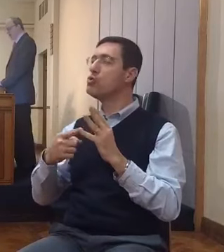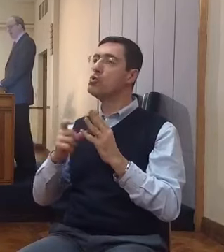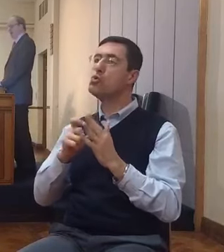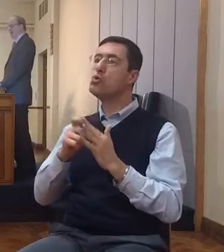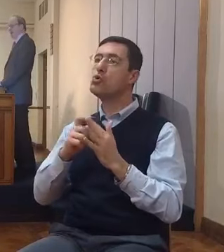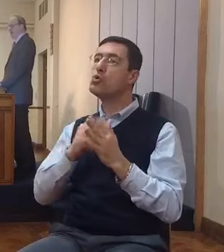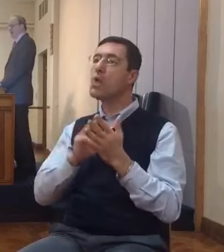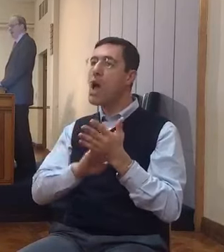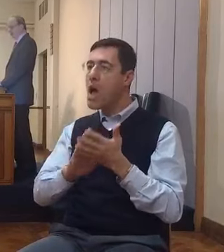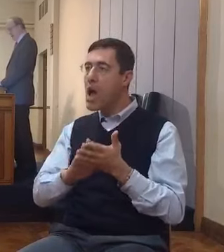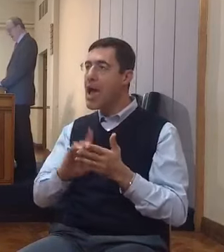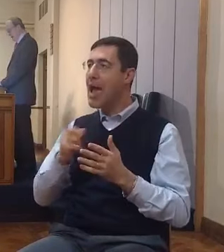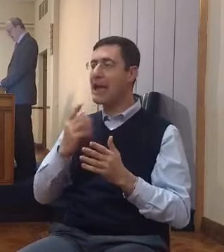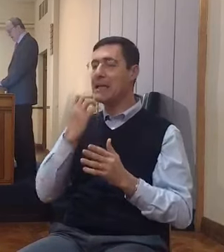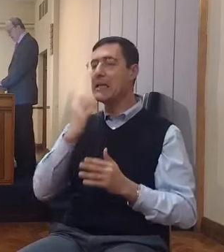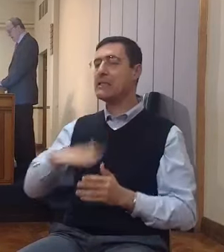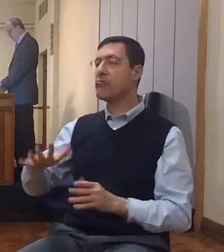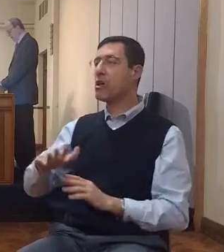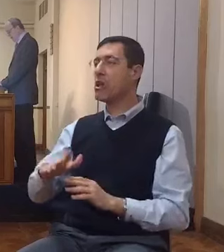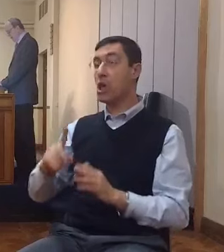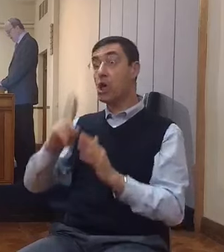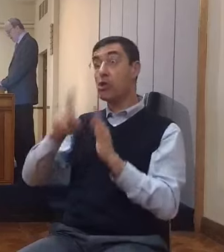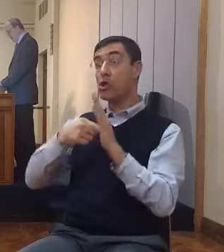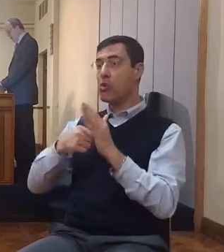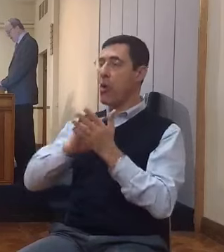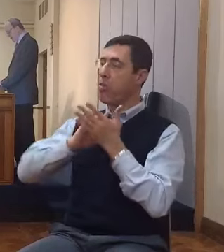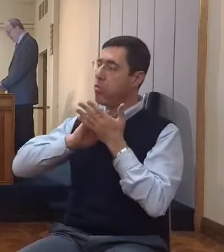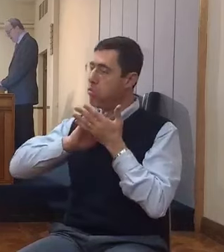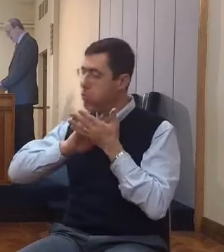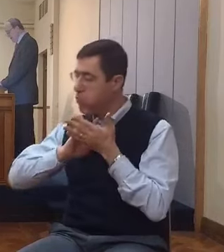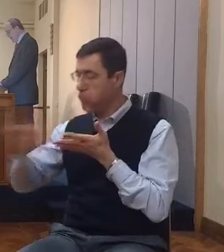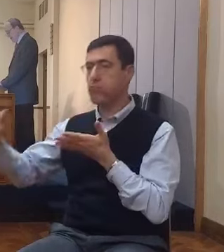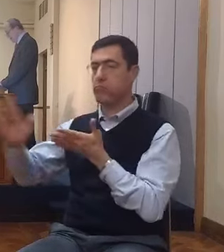them utterly with their cities.